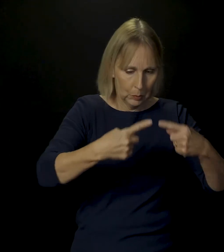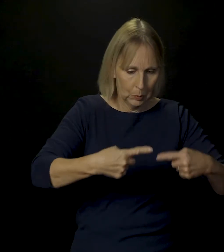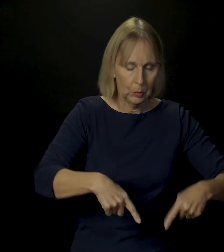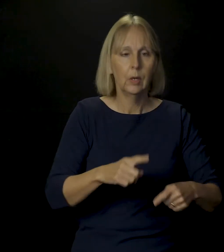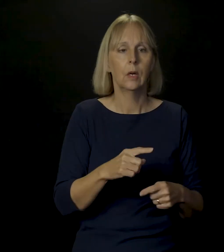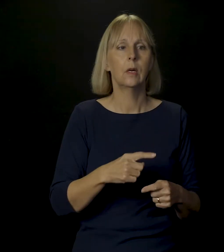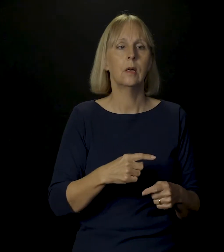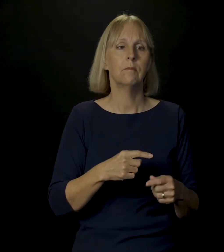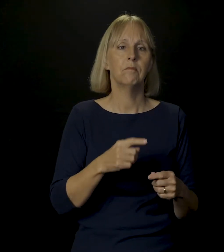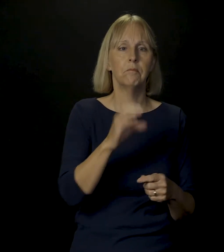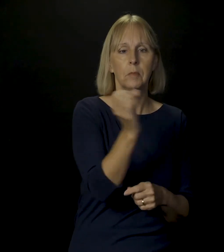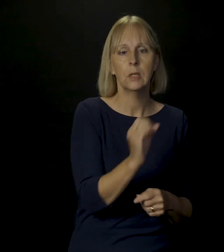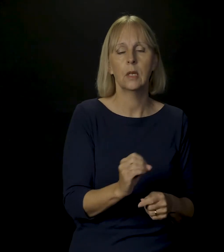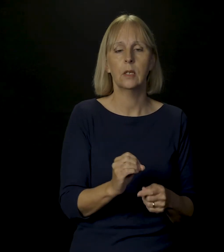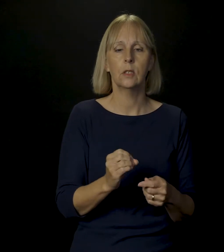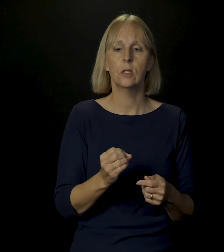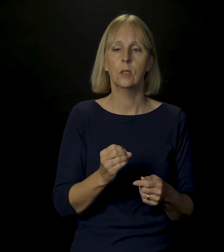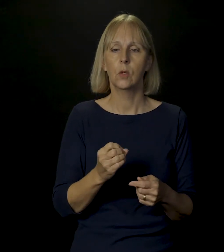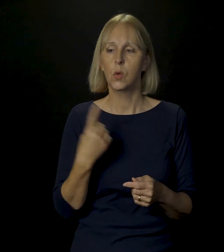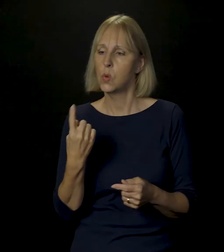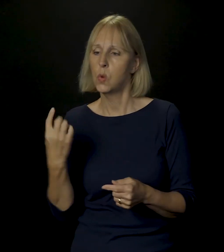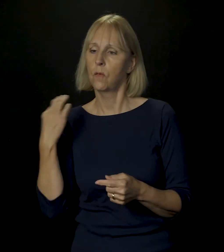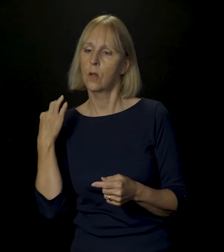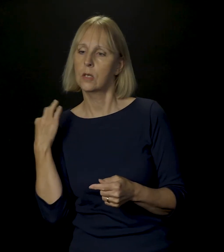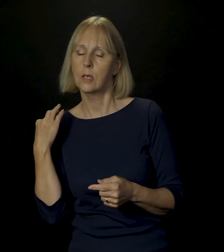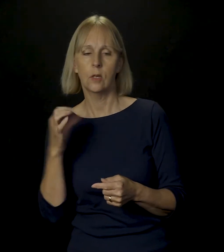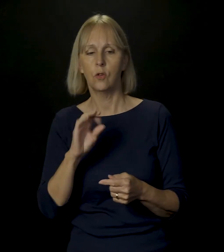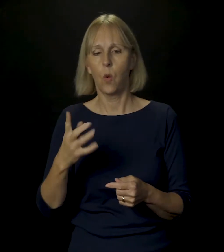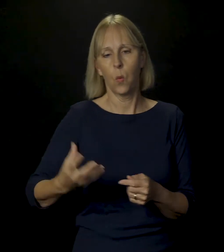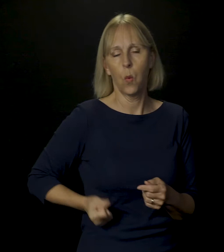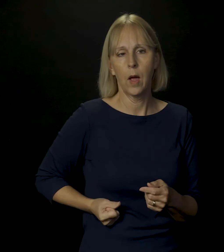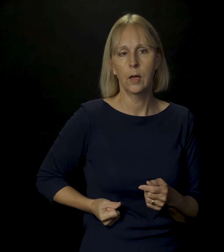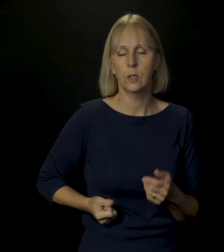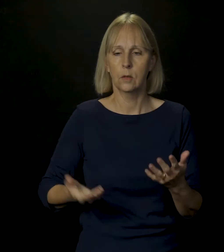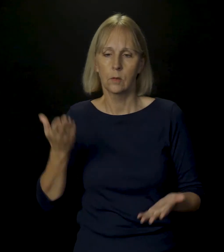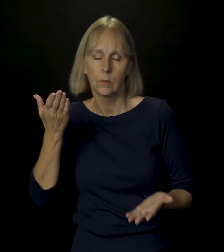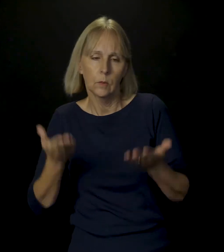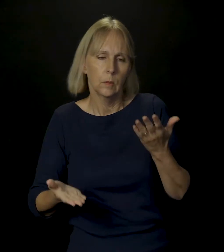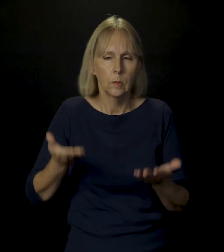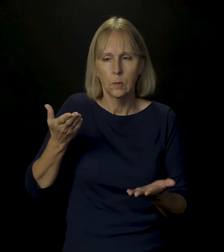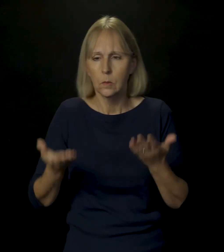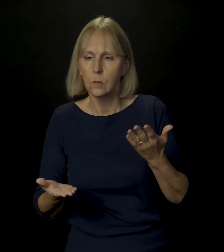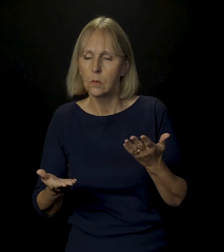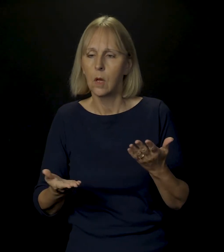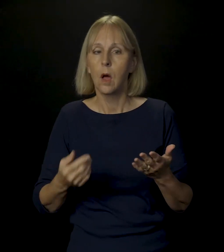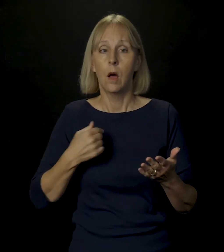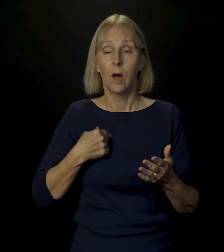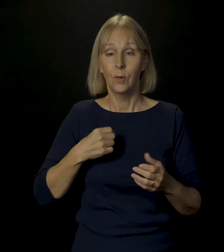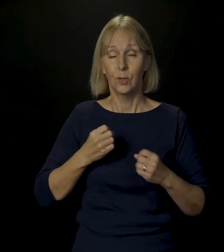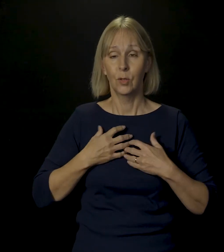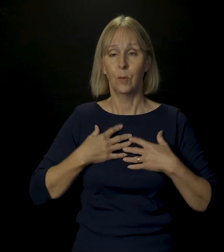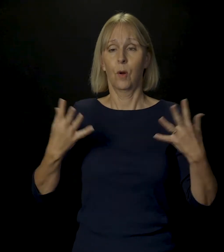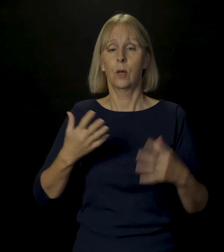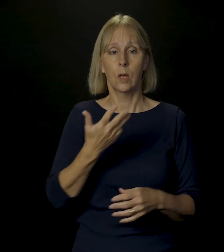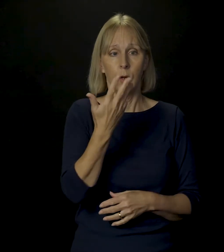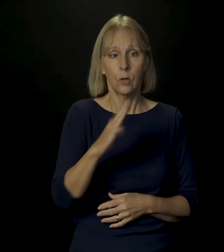Was done By volunteers Not paid staff And I was actually Quite surprised By the number But we have 91